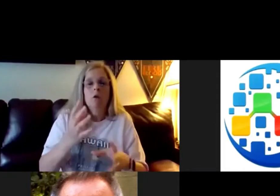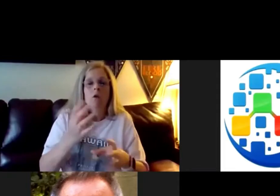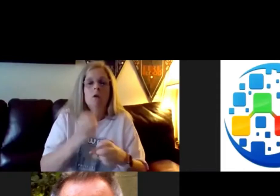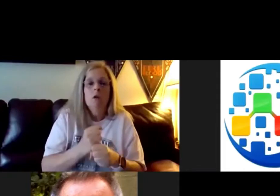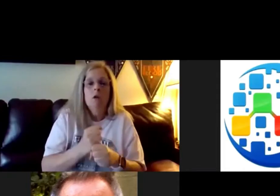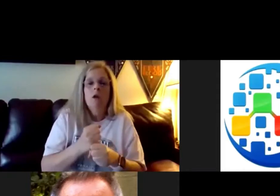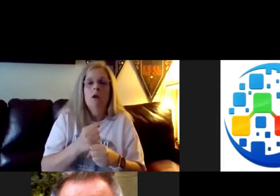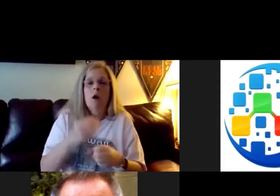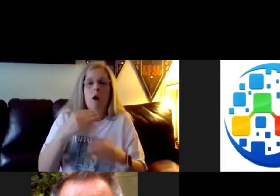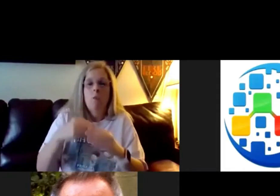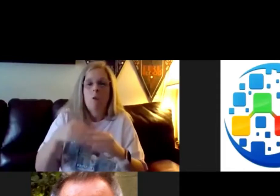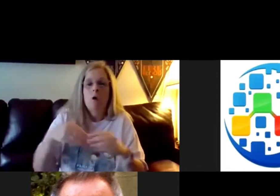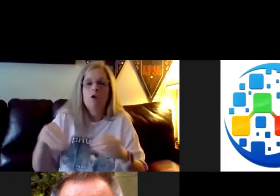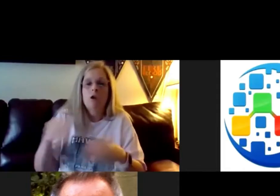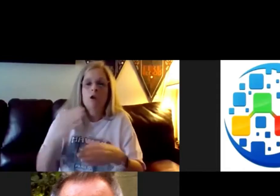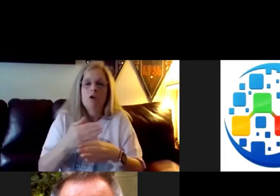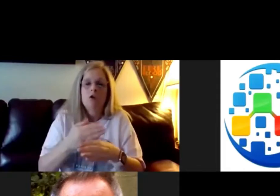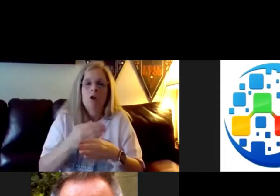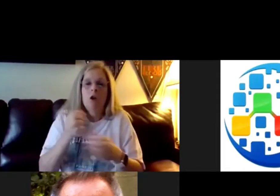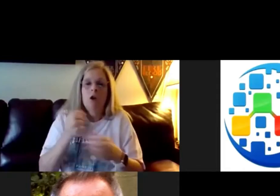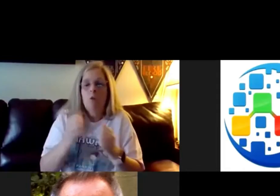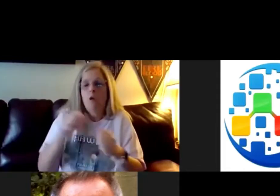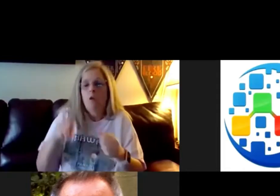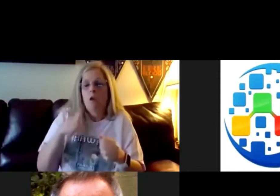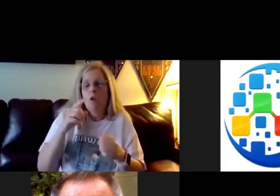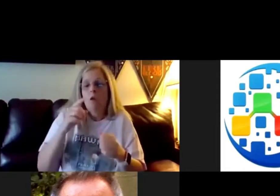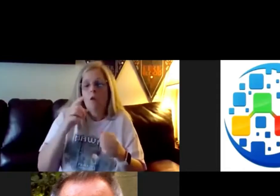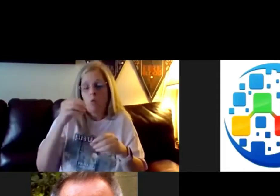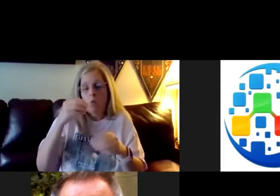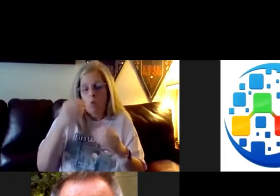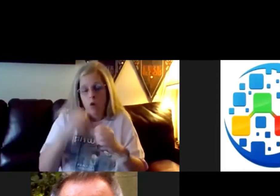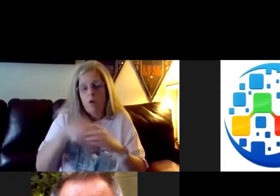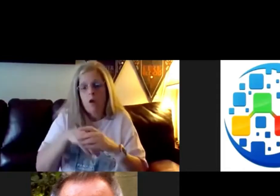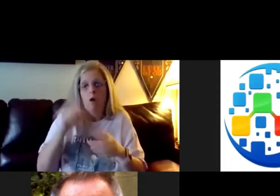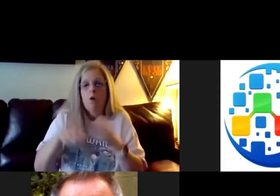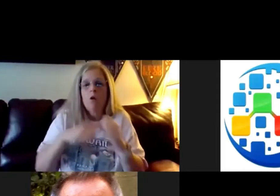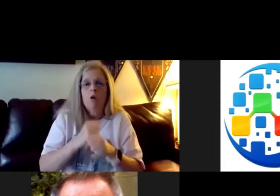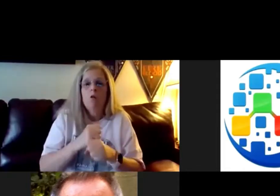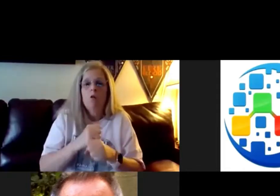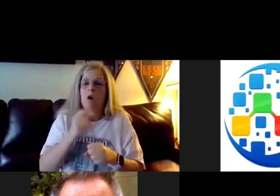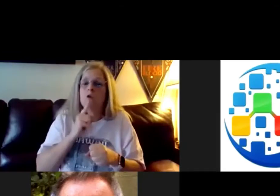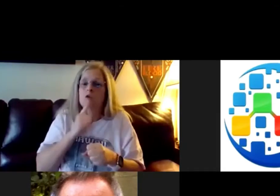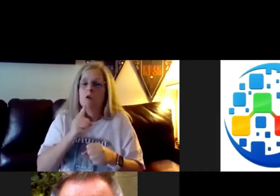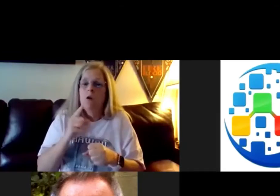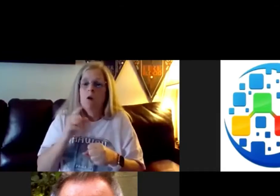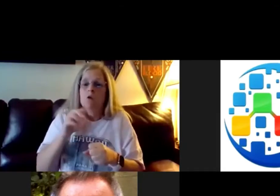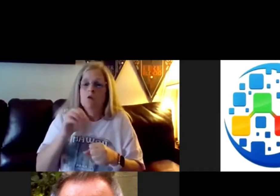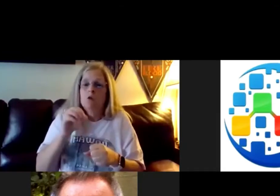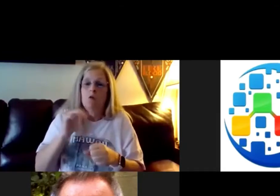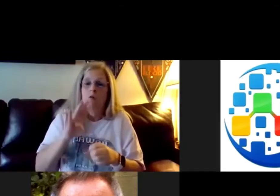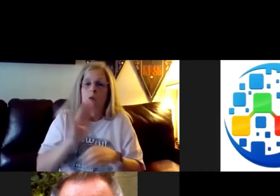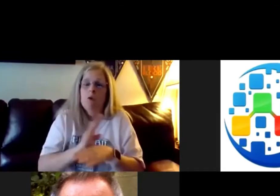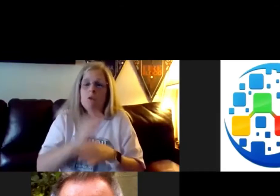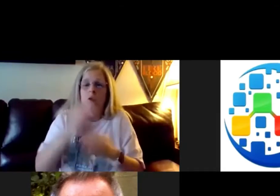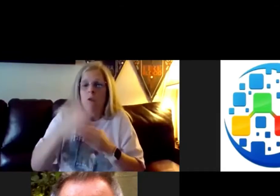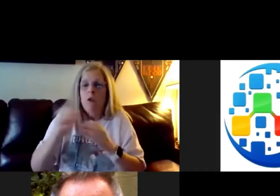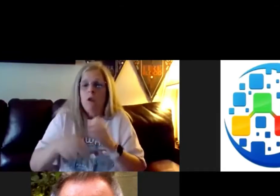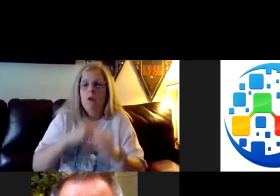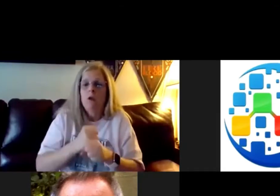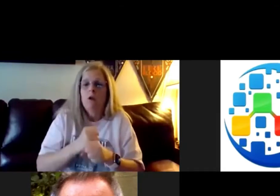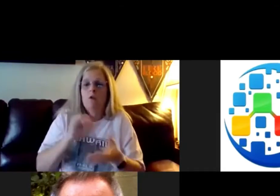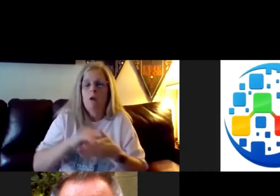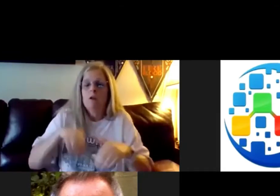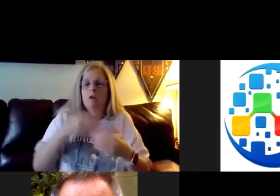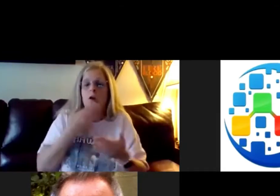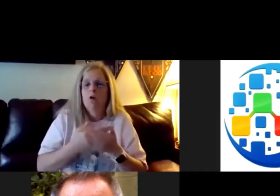from Zoom over the course of 1 year. I'm not sure Zoom will even be in business by the at the end of the year. That's how good the webinar service